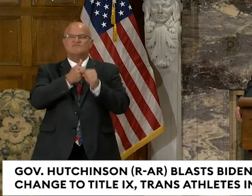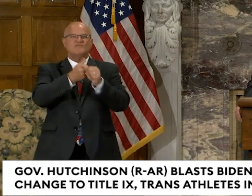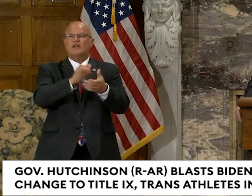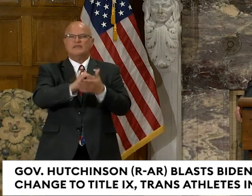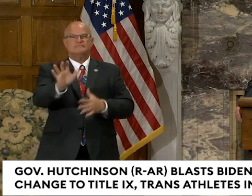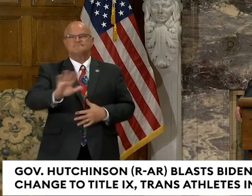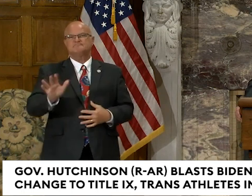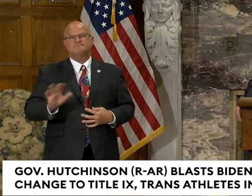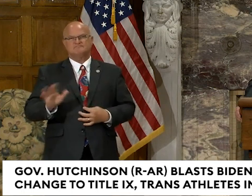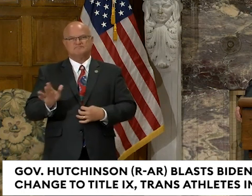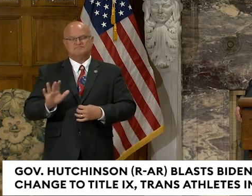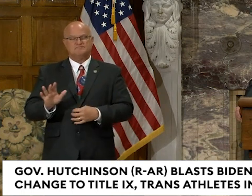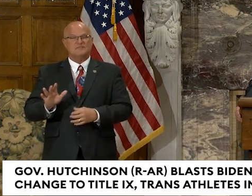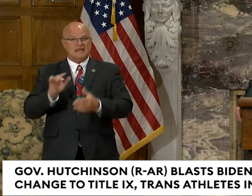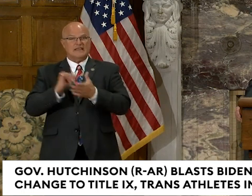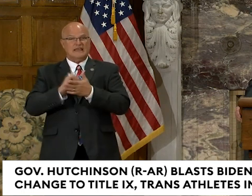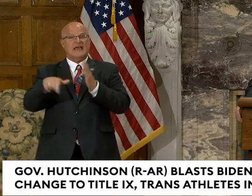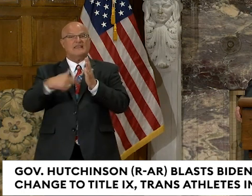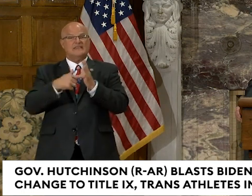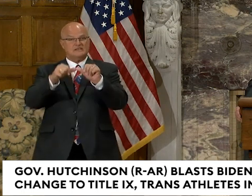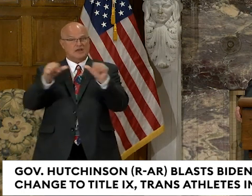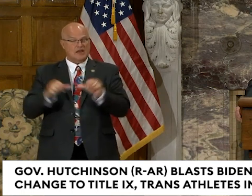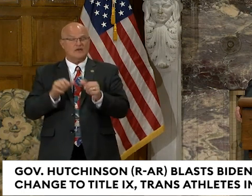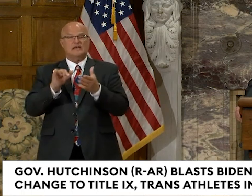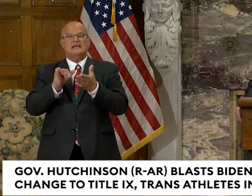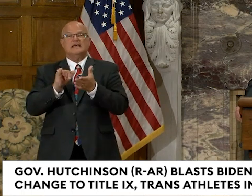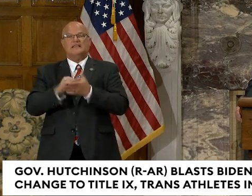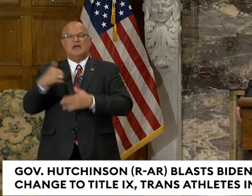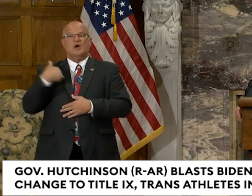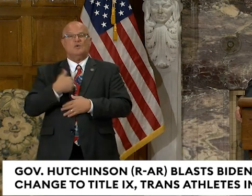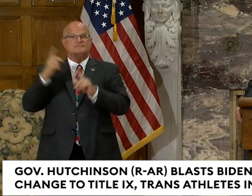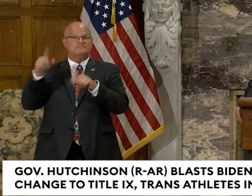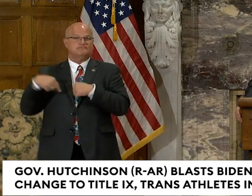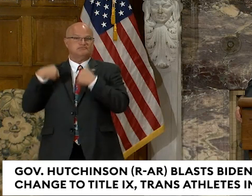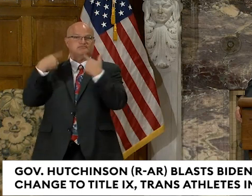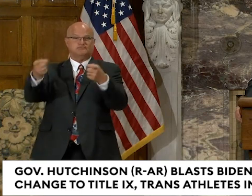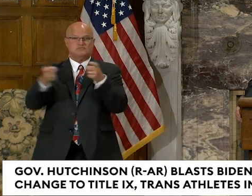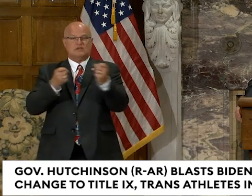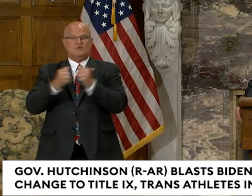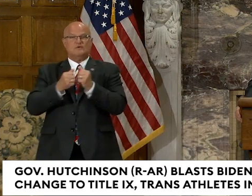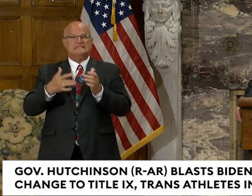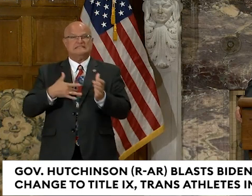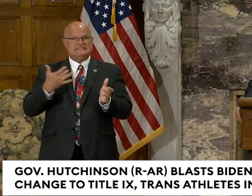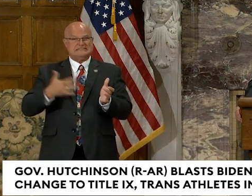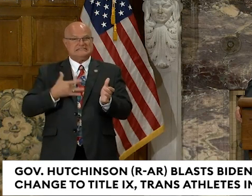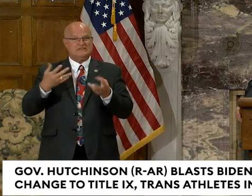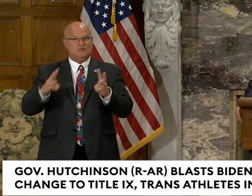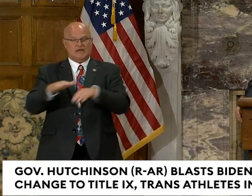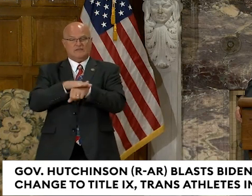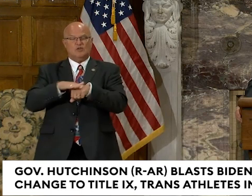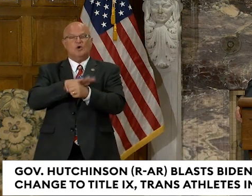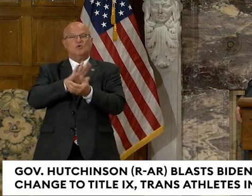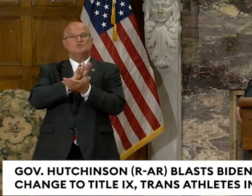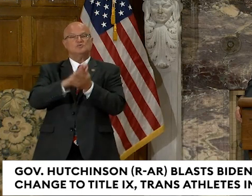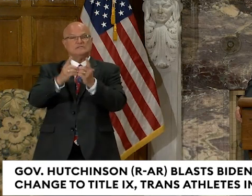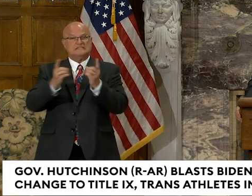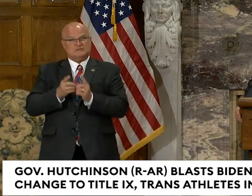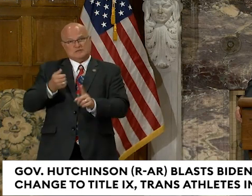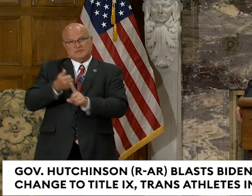that guidance, that these are areas that we've always dealt with in a very sensitive way at the local school